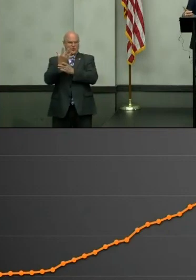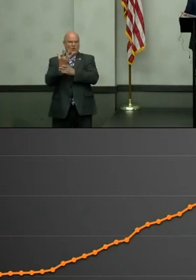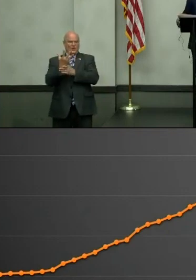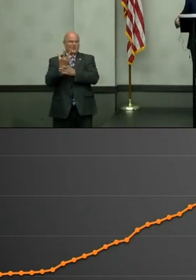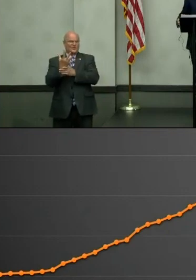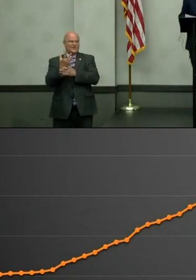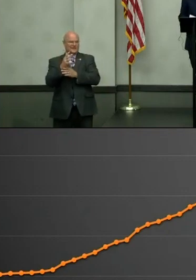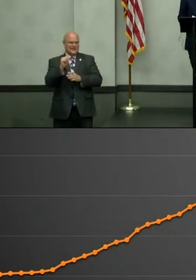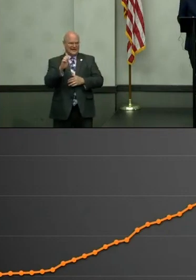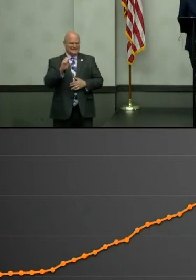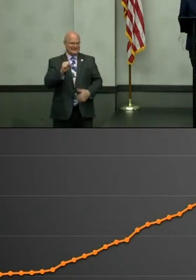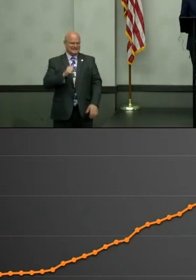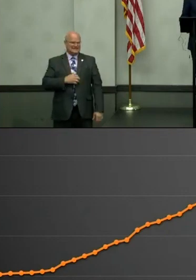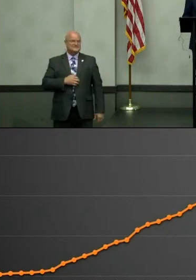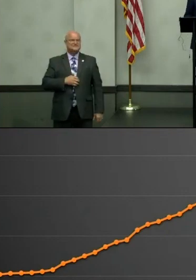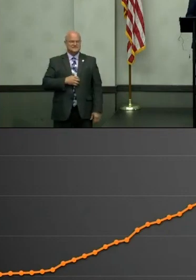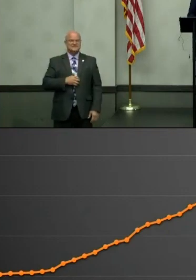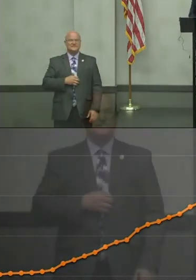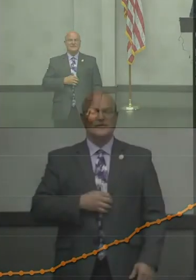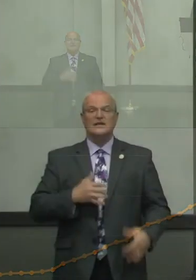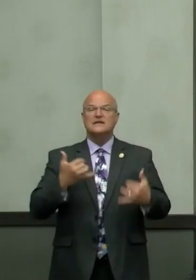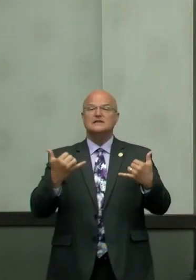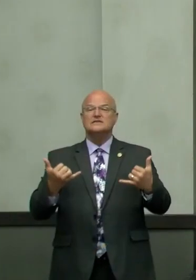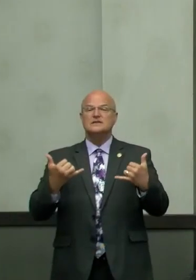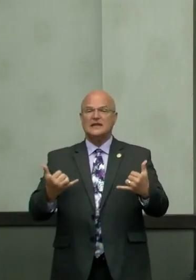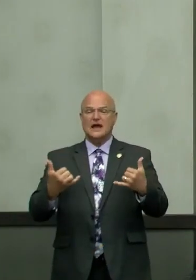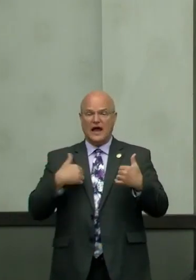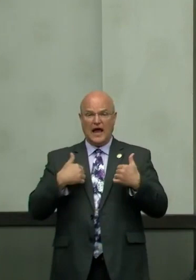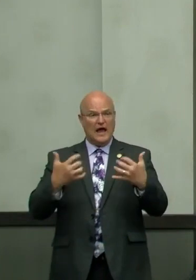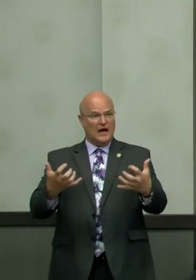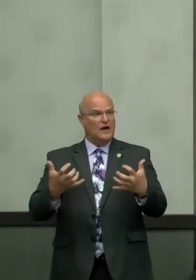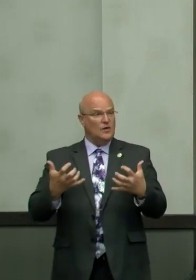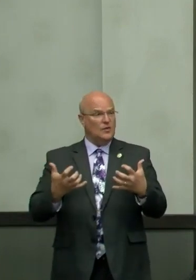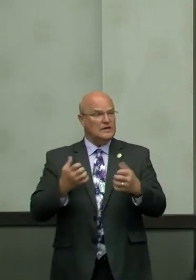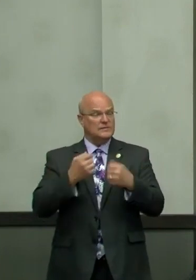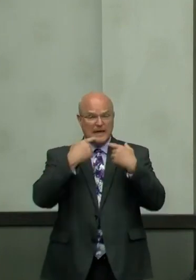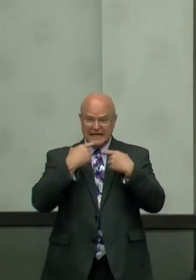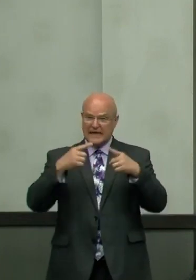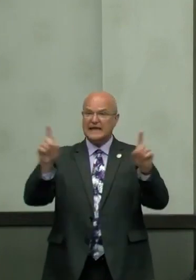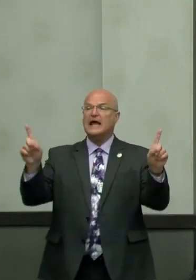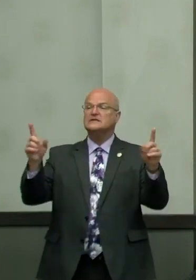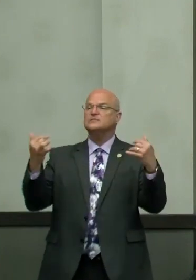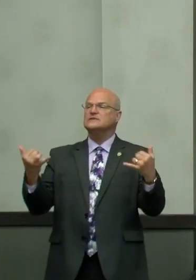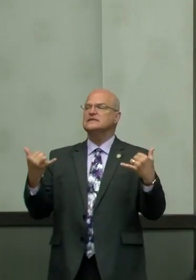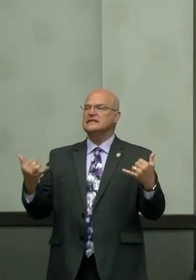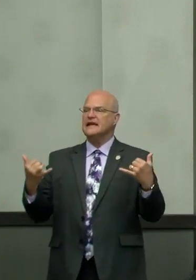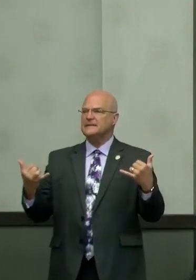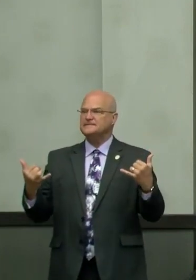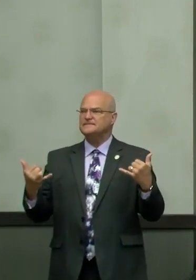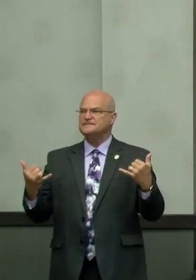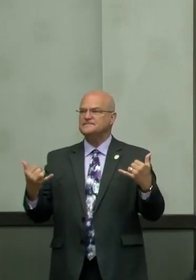growth in cases. With that, I do want to make an announcement today,